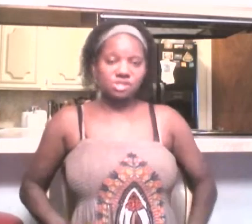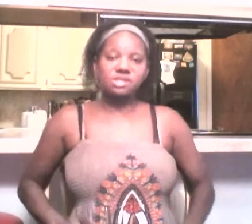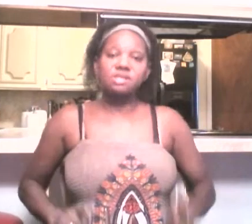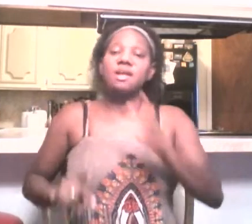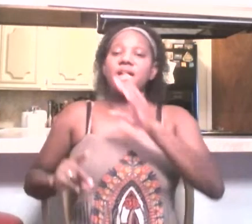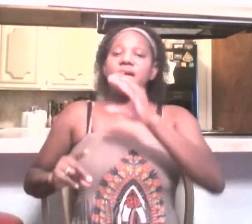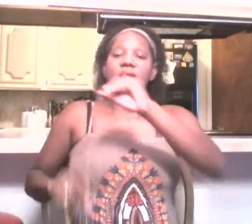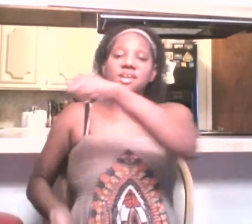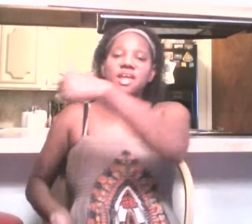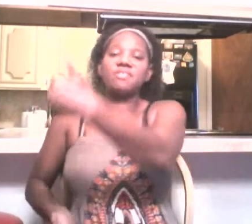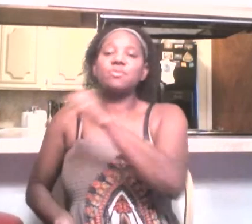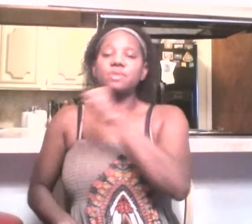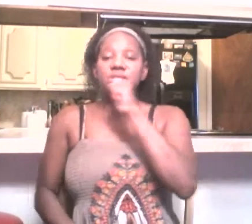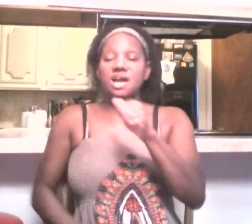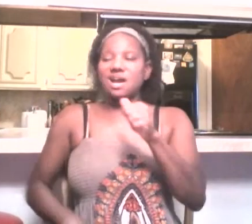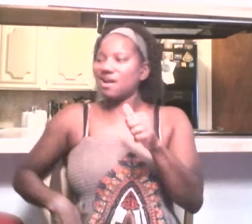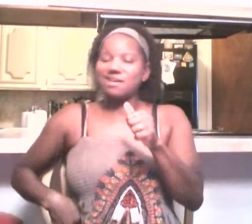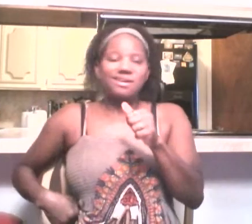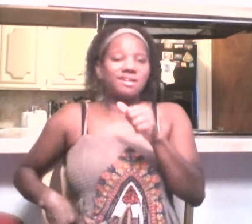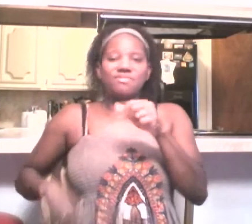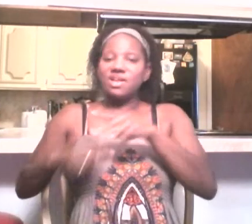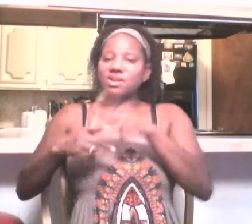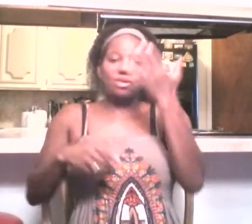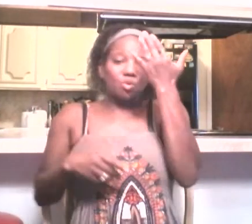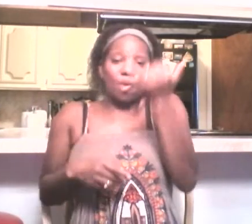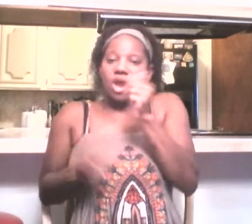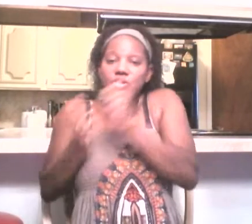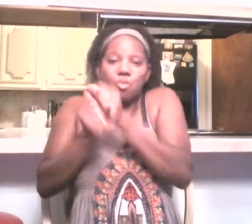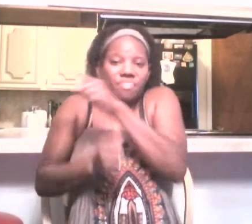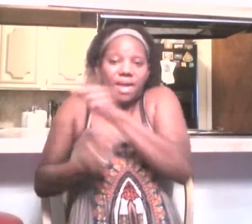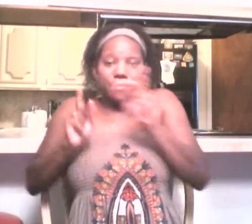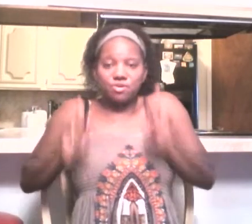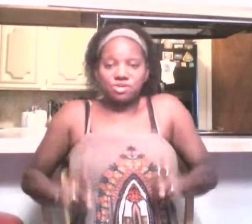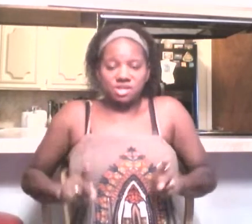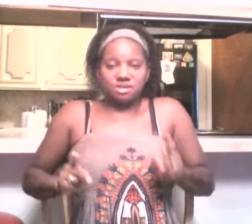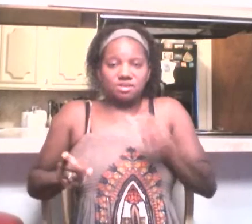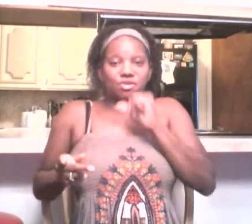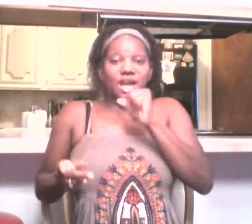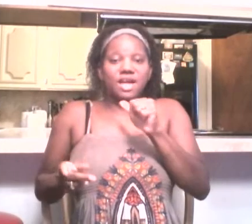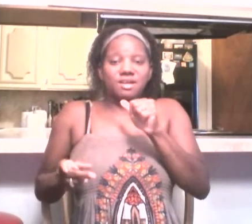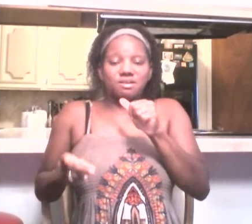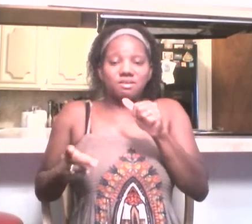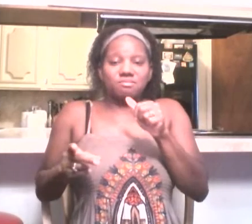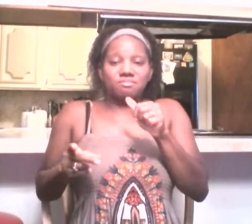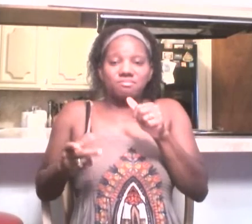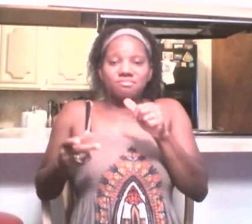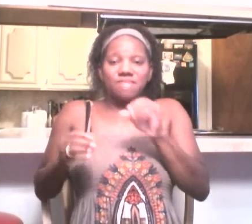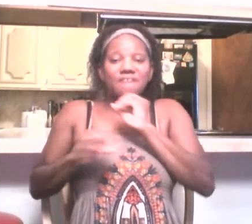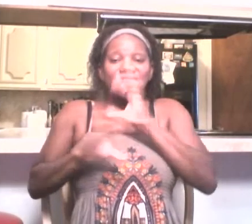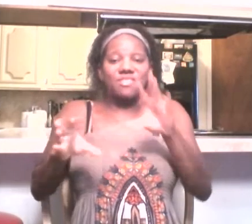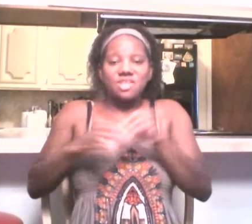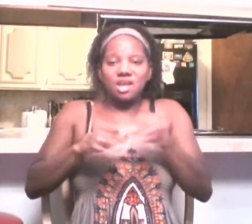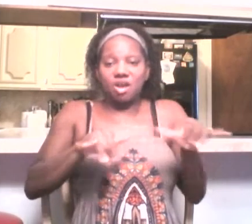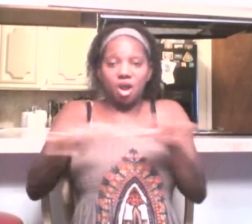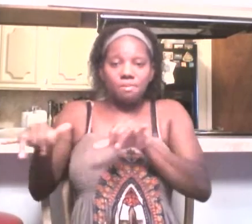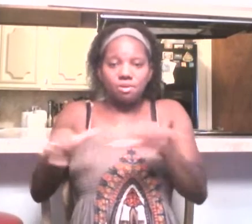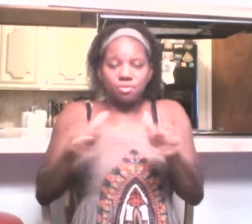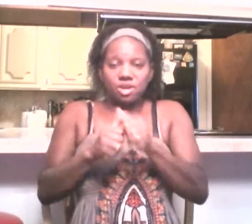person and the other one's not. Then I don't know why you're with that person. They have nothing in common with